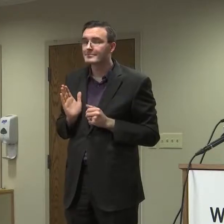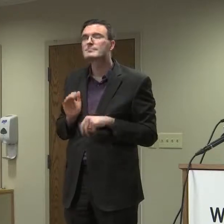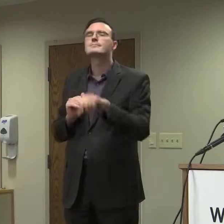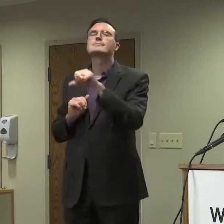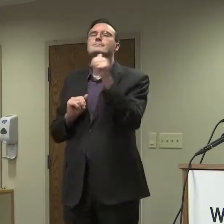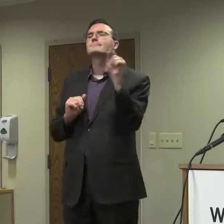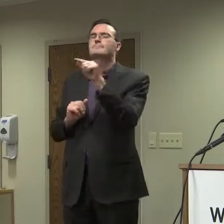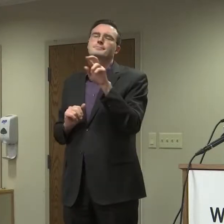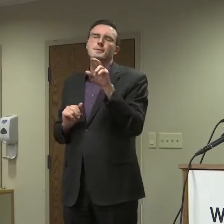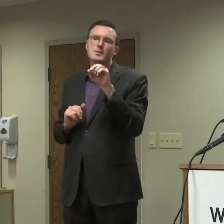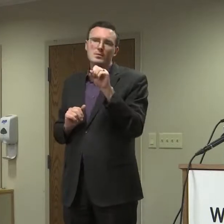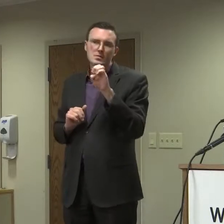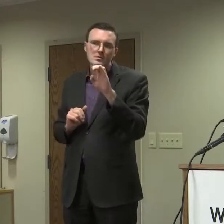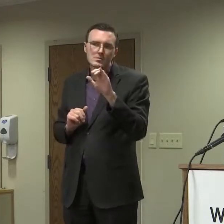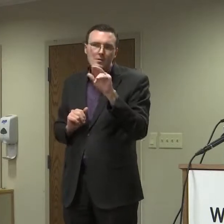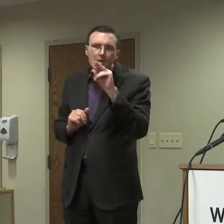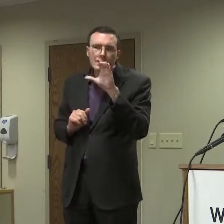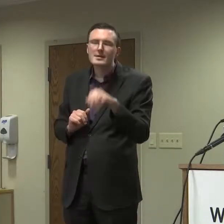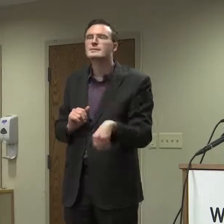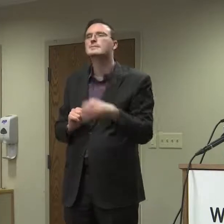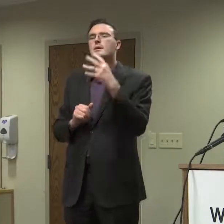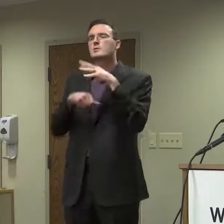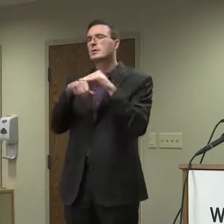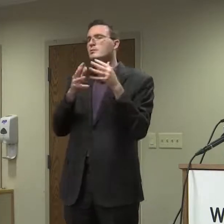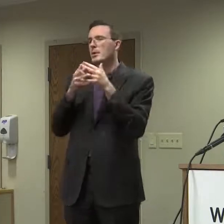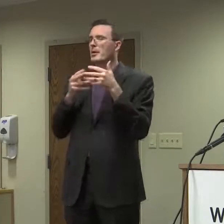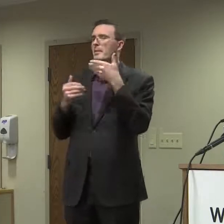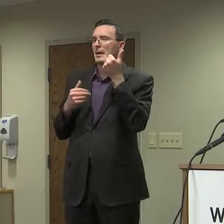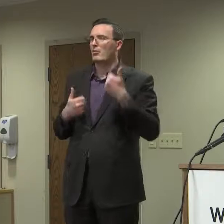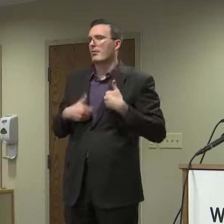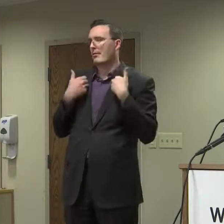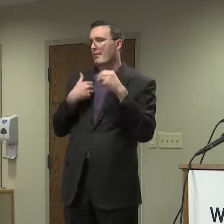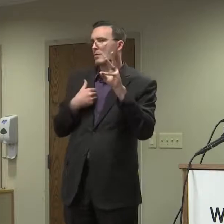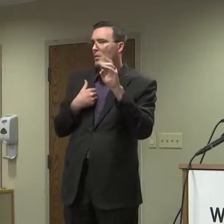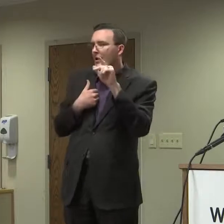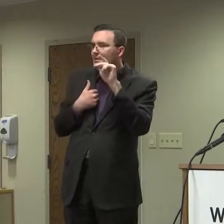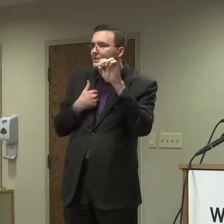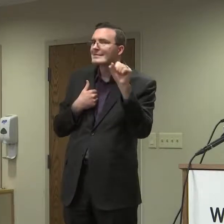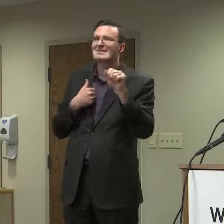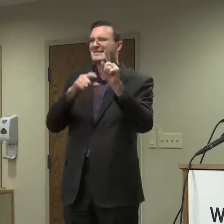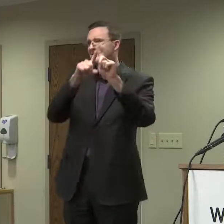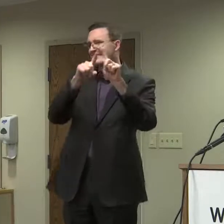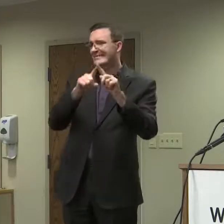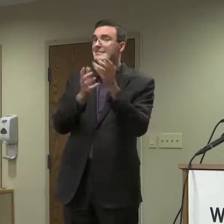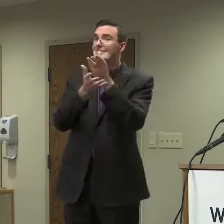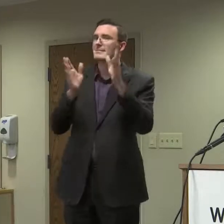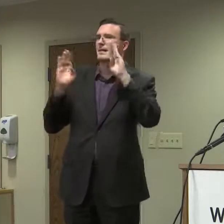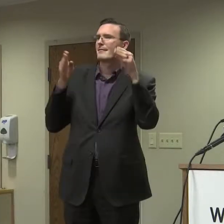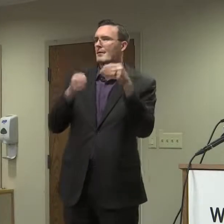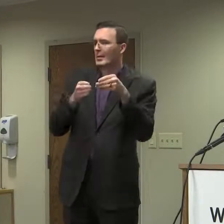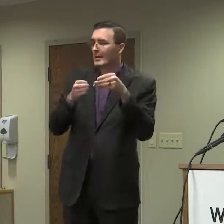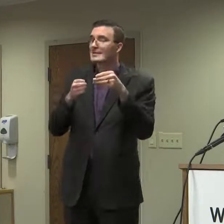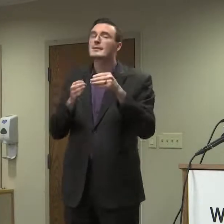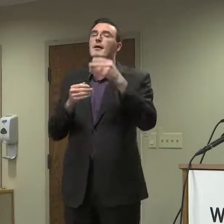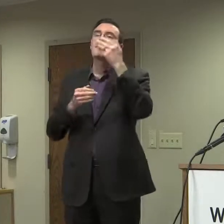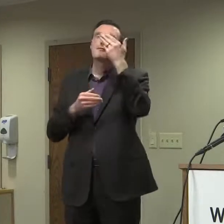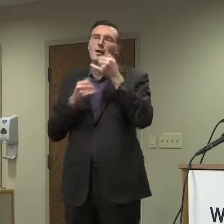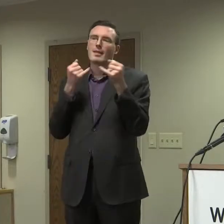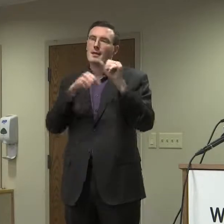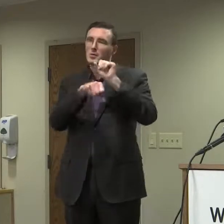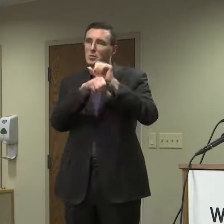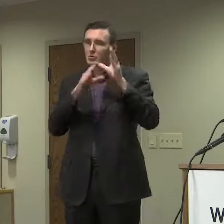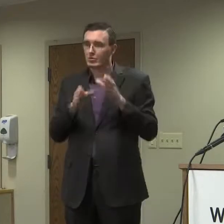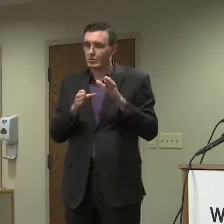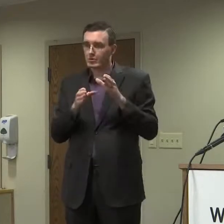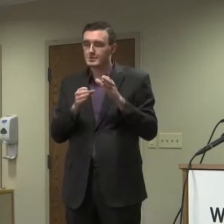County Wellness at Swedish American Better Life Wellness, are focused on vaccinating frontline workers in Phase 1B and catching up